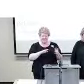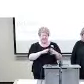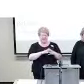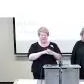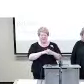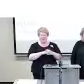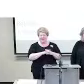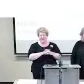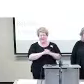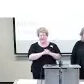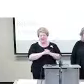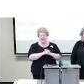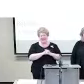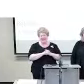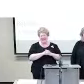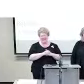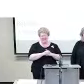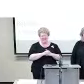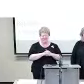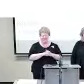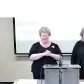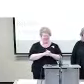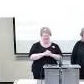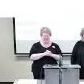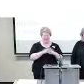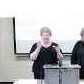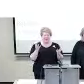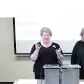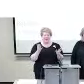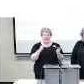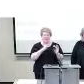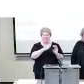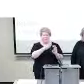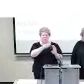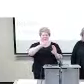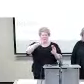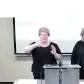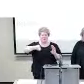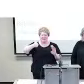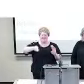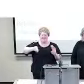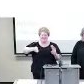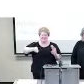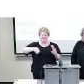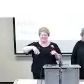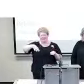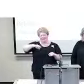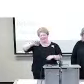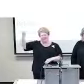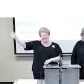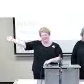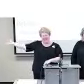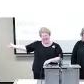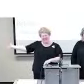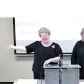means i'm not gonna i'm not gonna be late anymore to first period okay well when are you gonna reach that by by